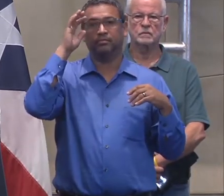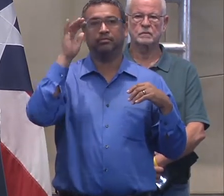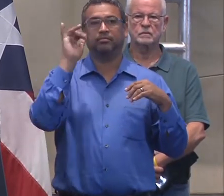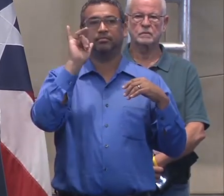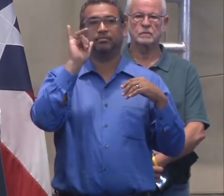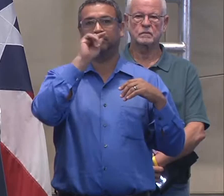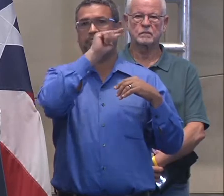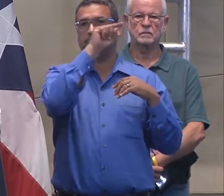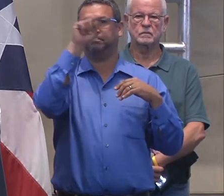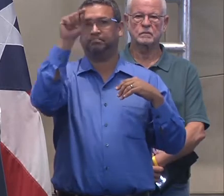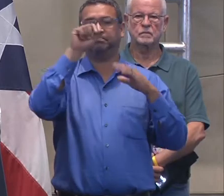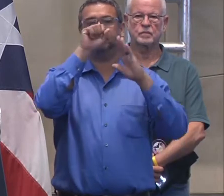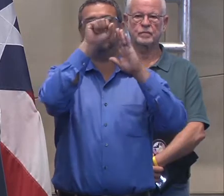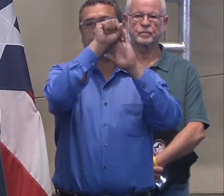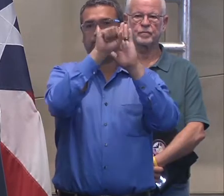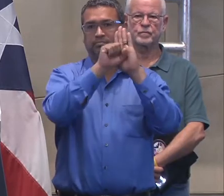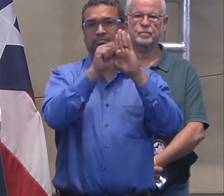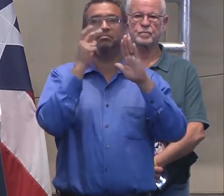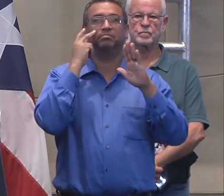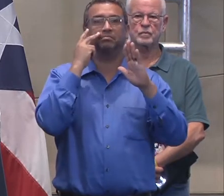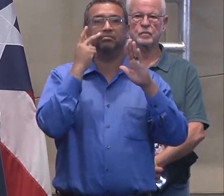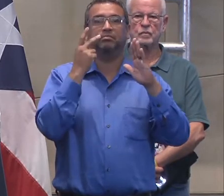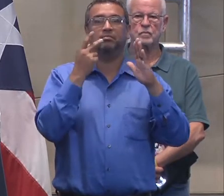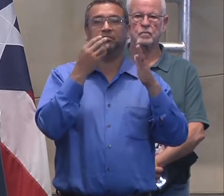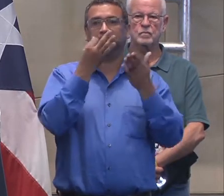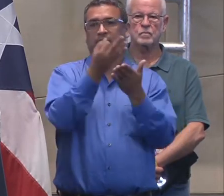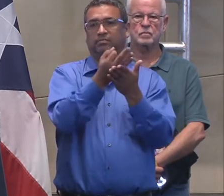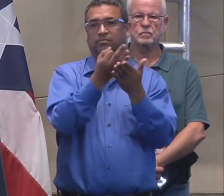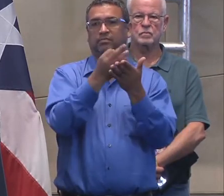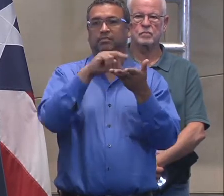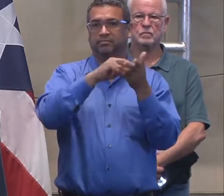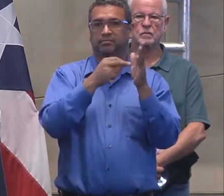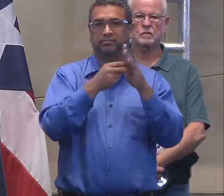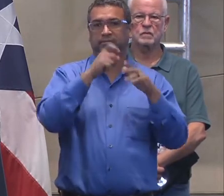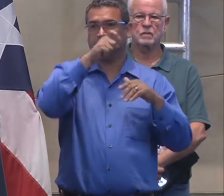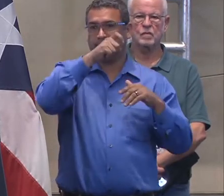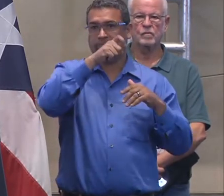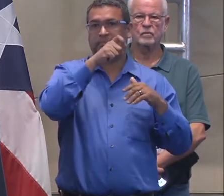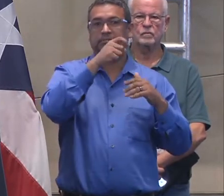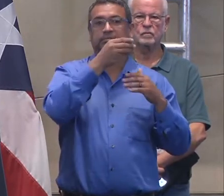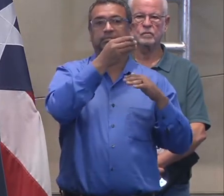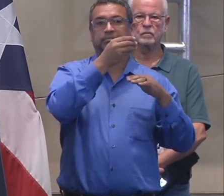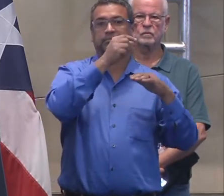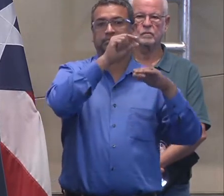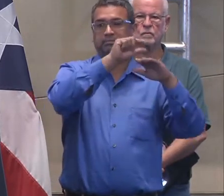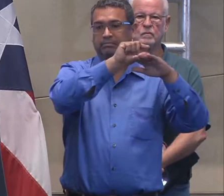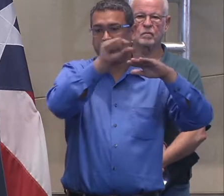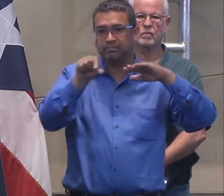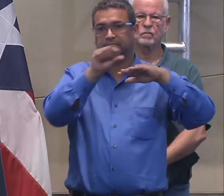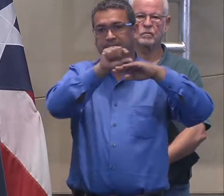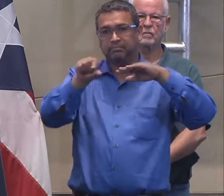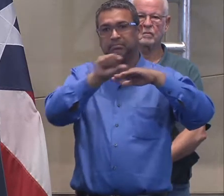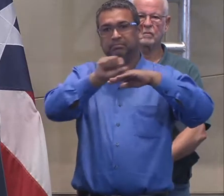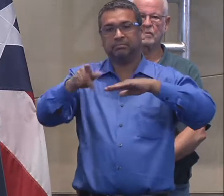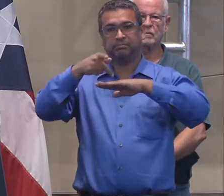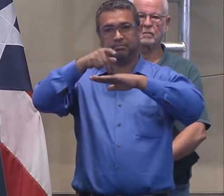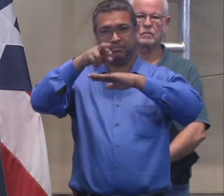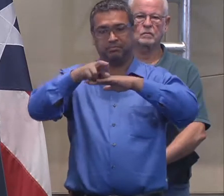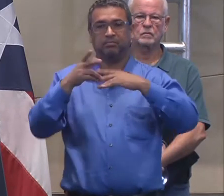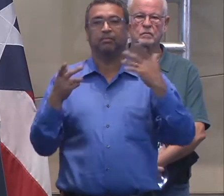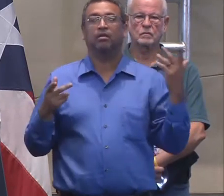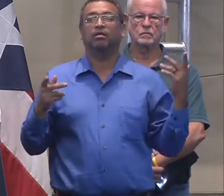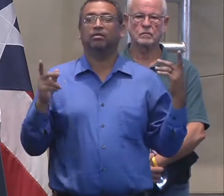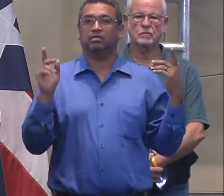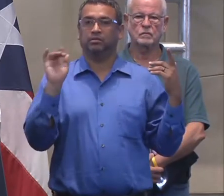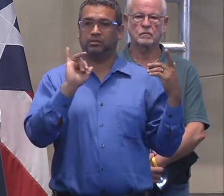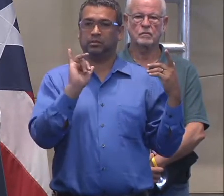affected, get the initial funding necessary to get things moving appropriately. And then after that,